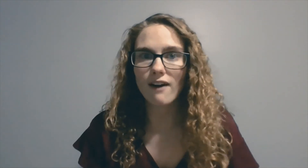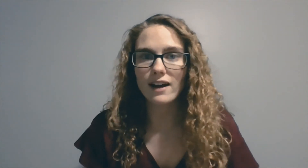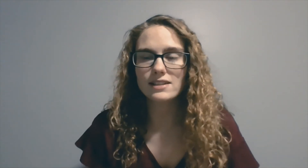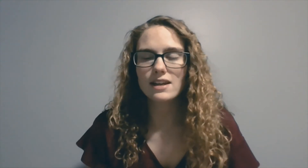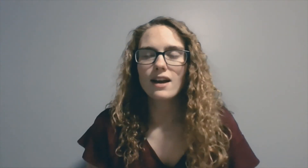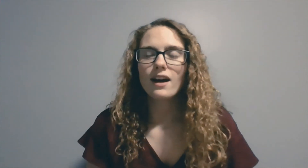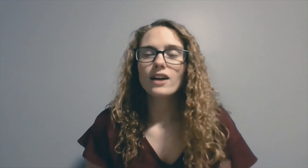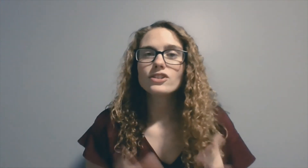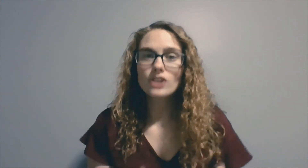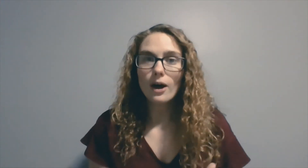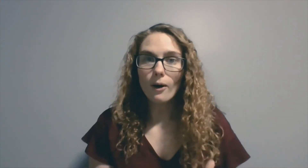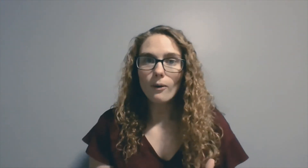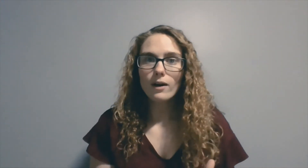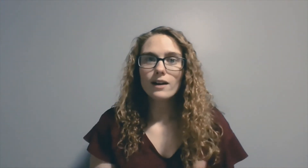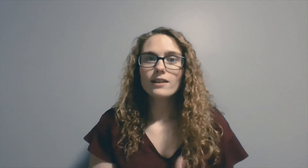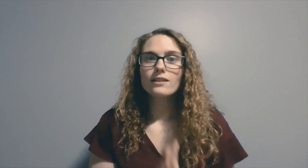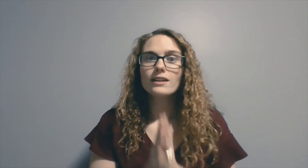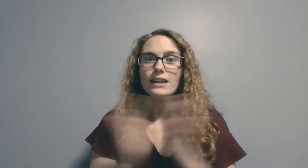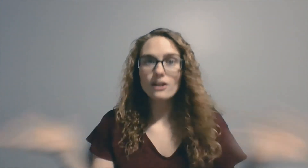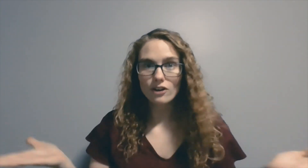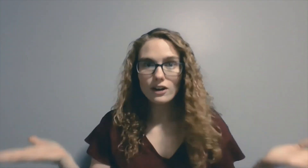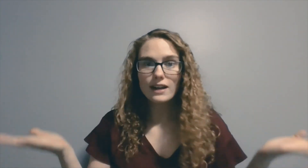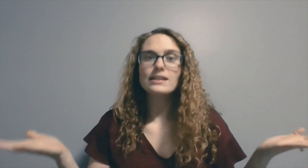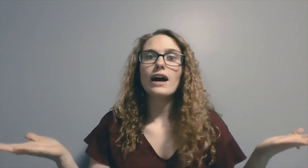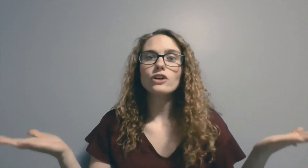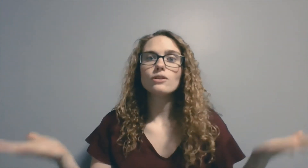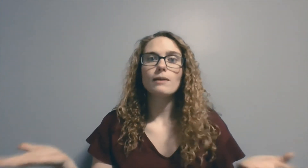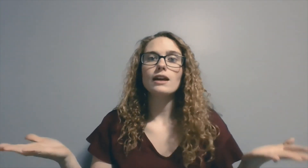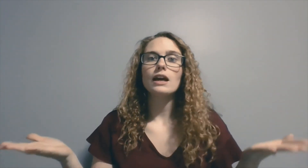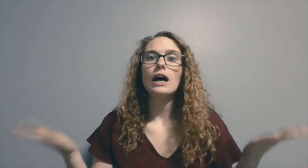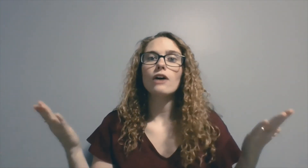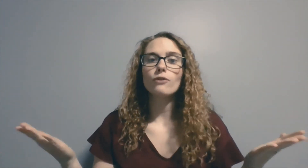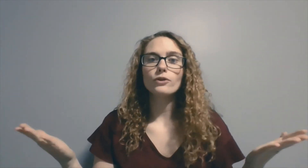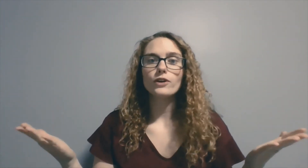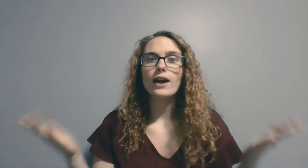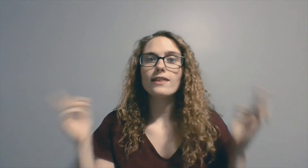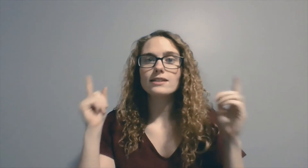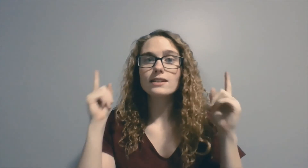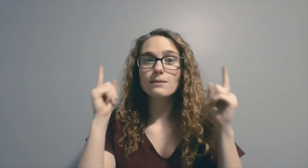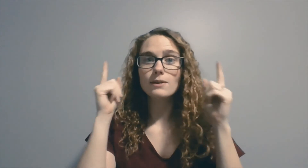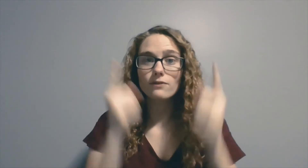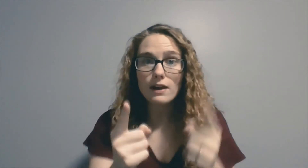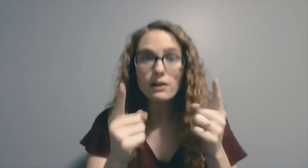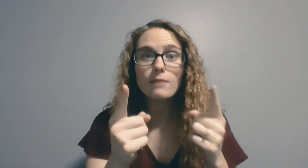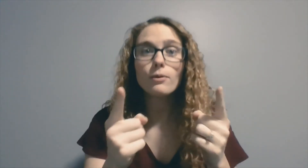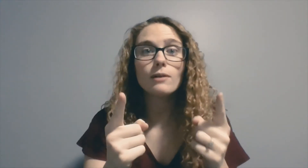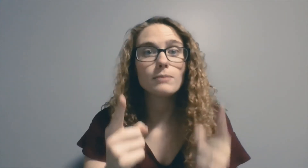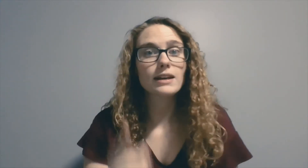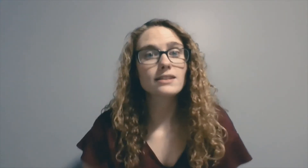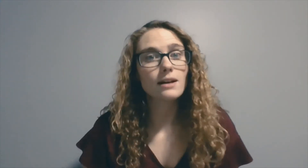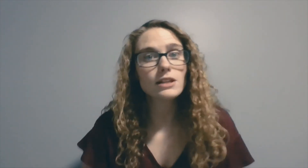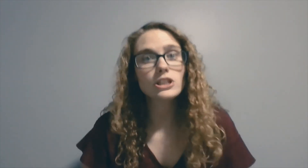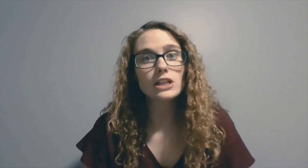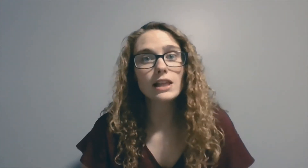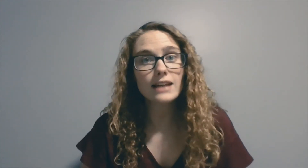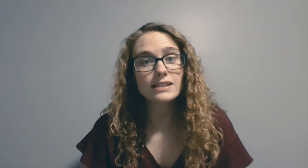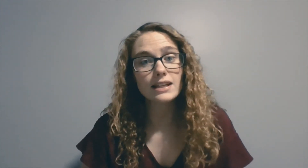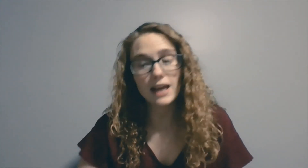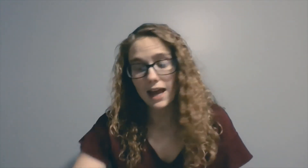find. So here is how you make a folder, and this is going to be very important because I'm teaching a lesson